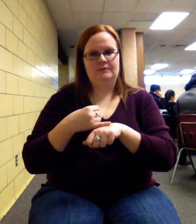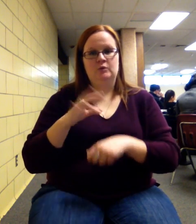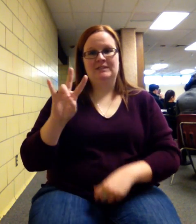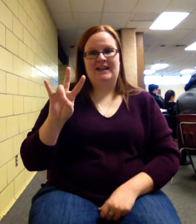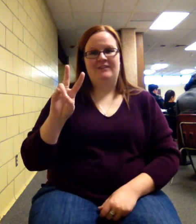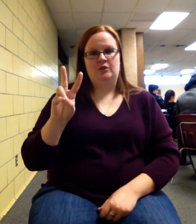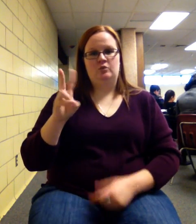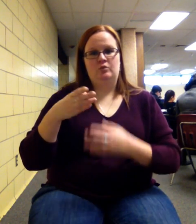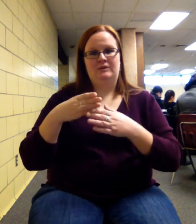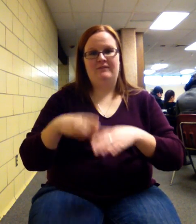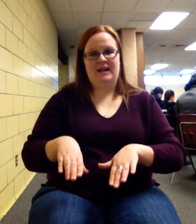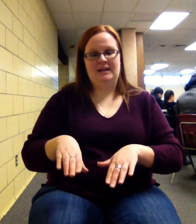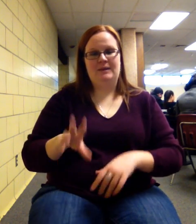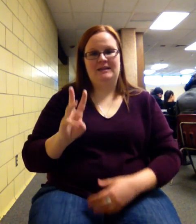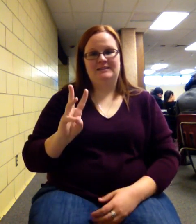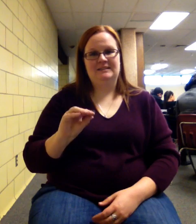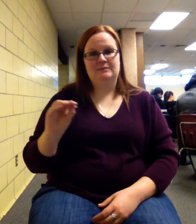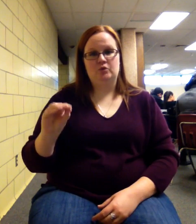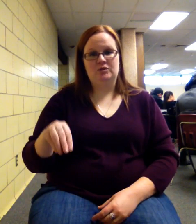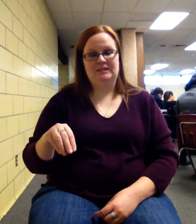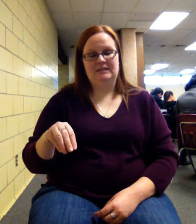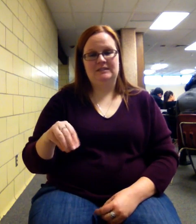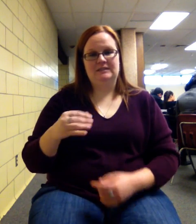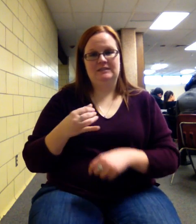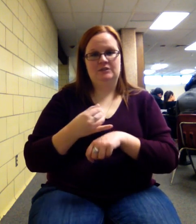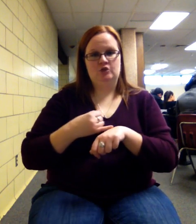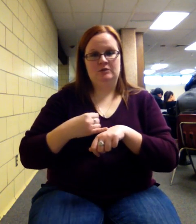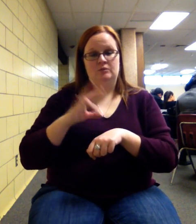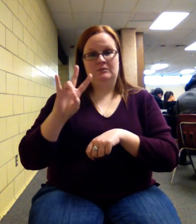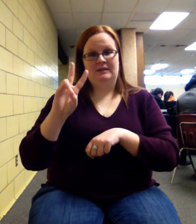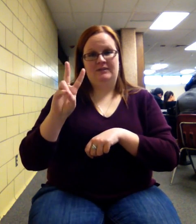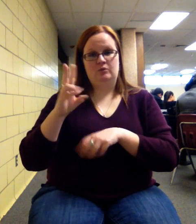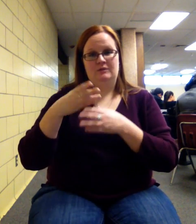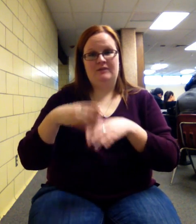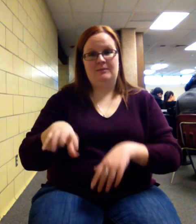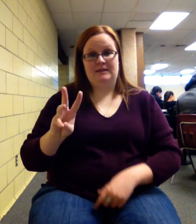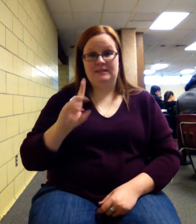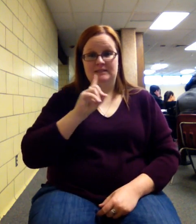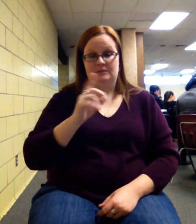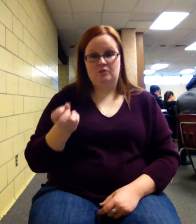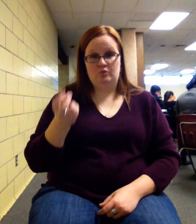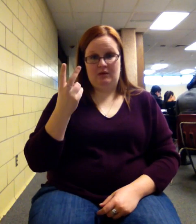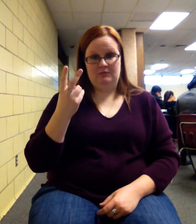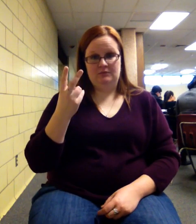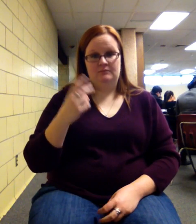divided by 6% interest, so 72 divided by 6 is 12. So if you